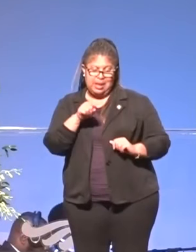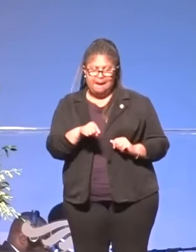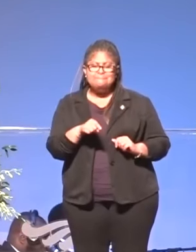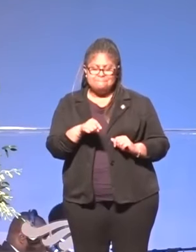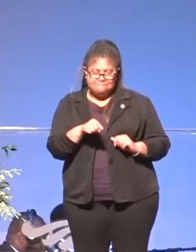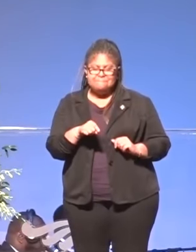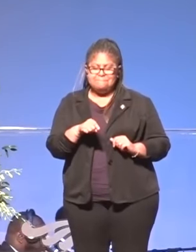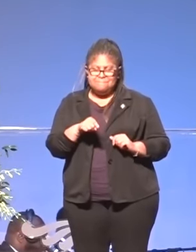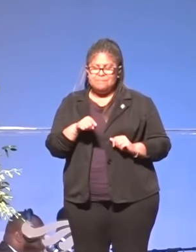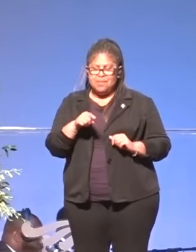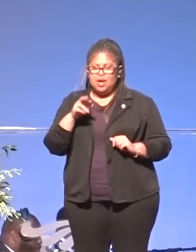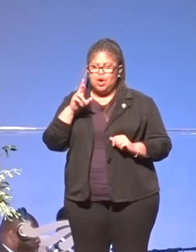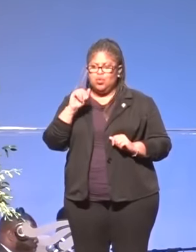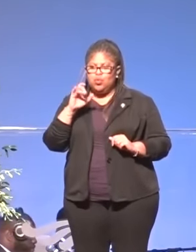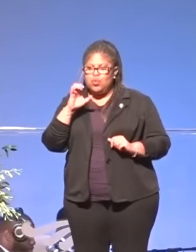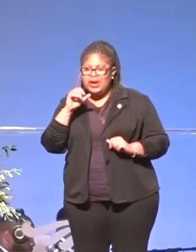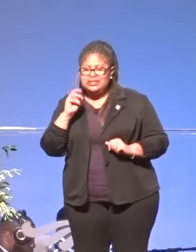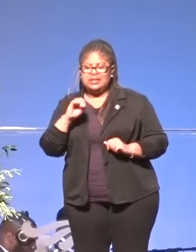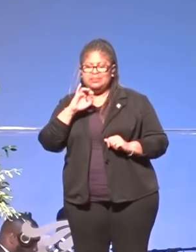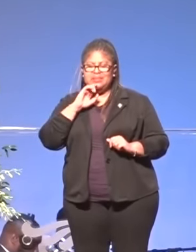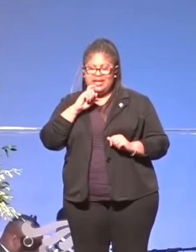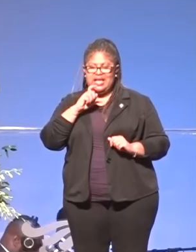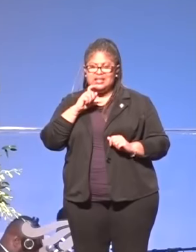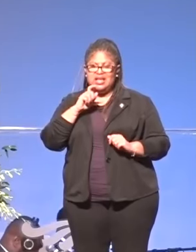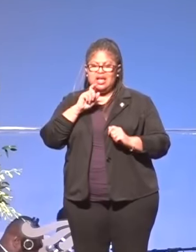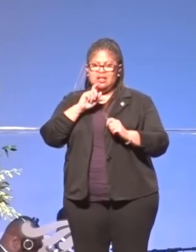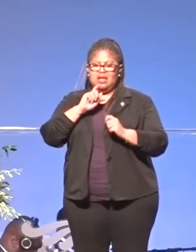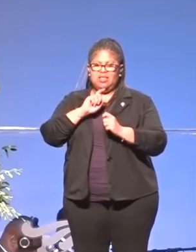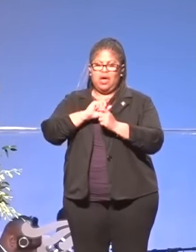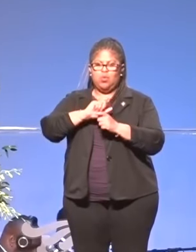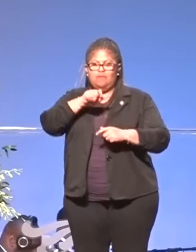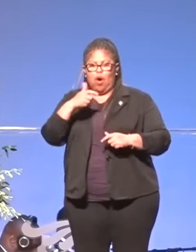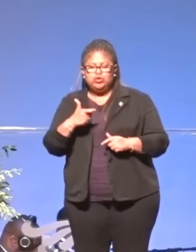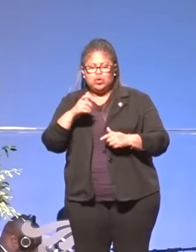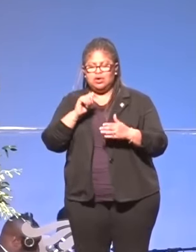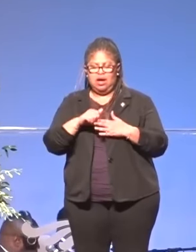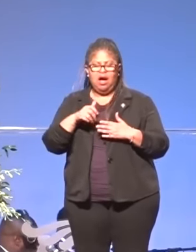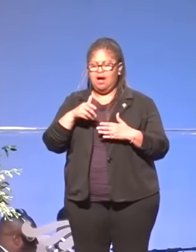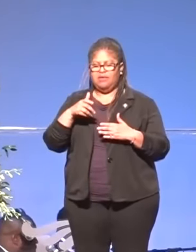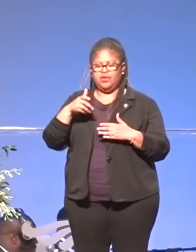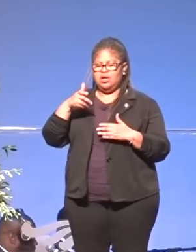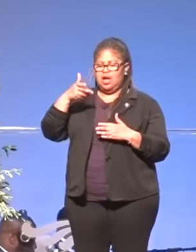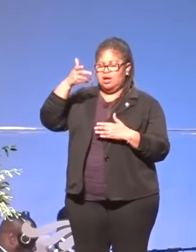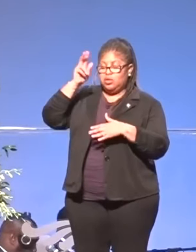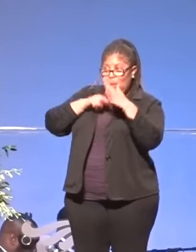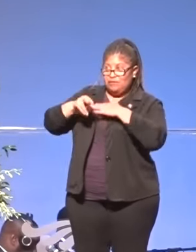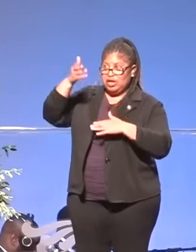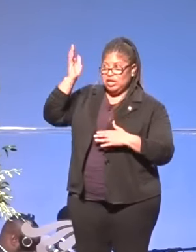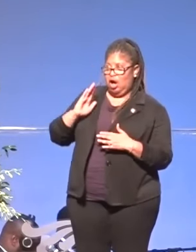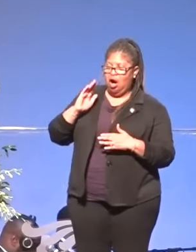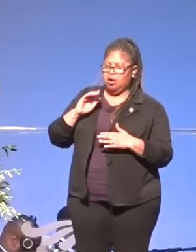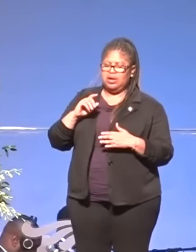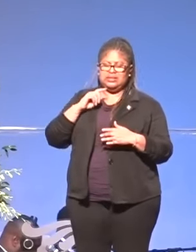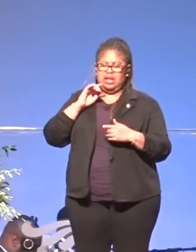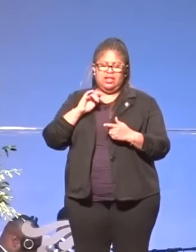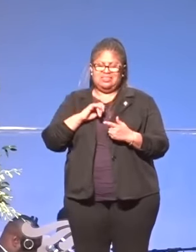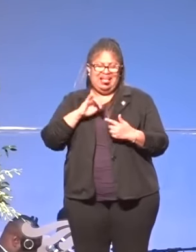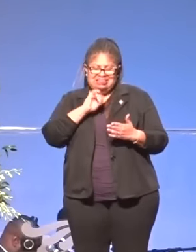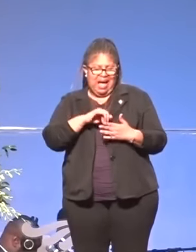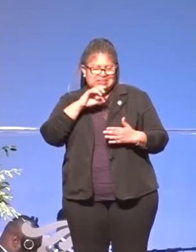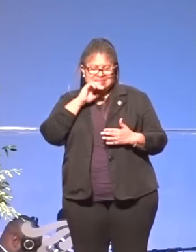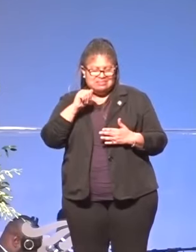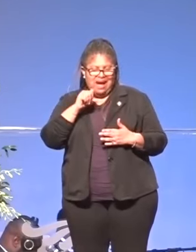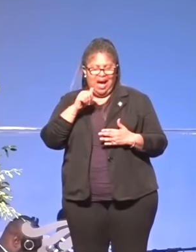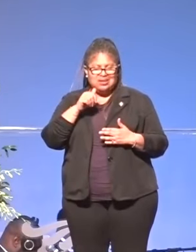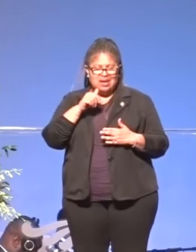Racism is the reversal of the revelation of God. Racism is not perfect love casting out fear. It is perfect fear